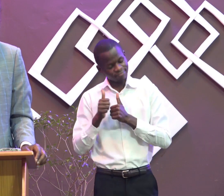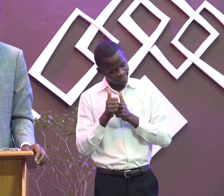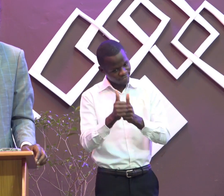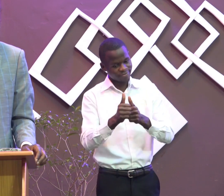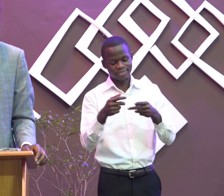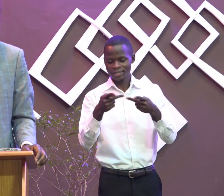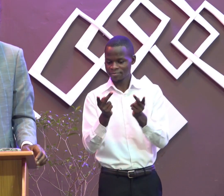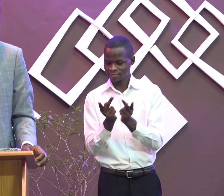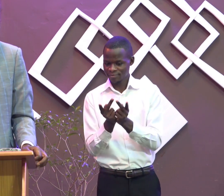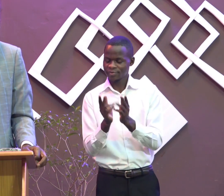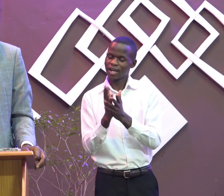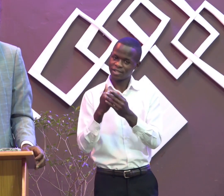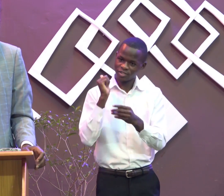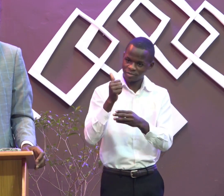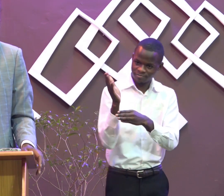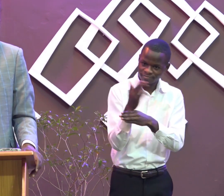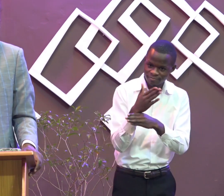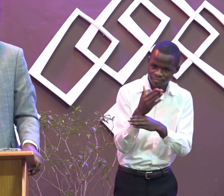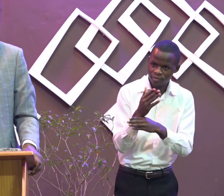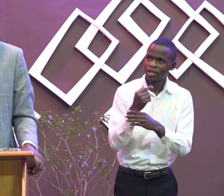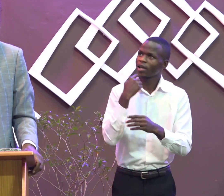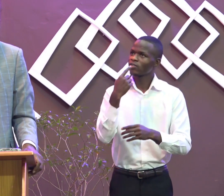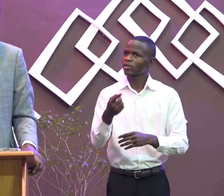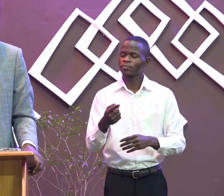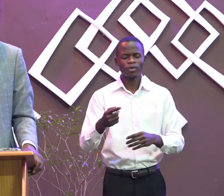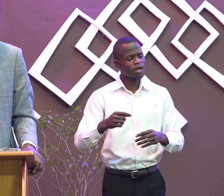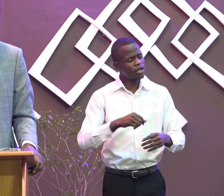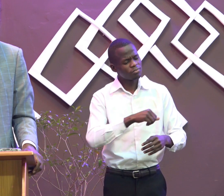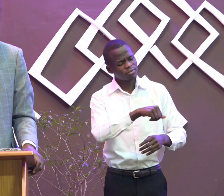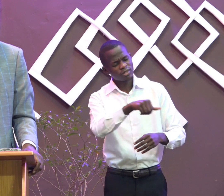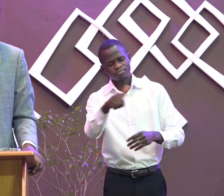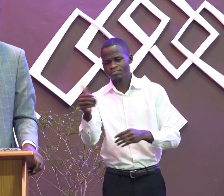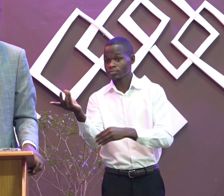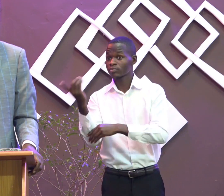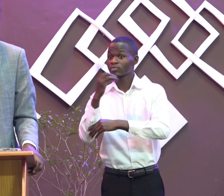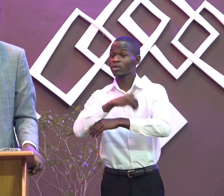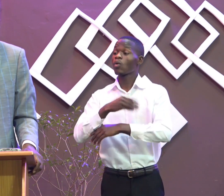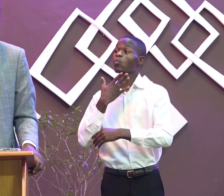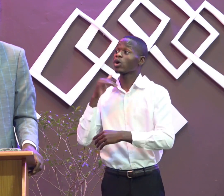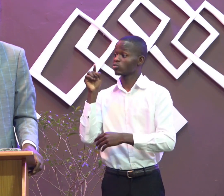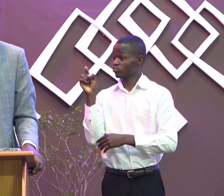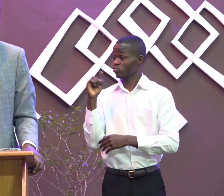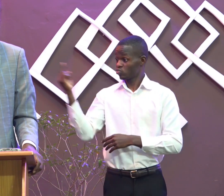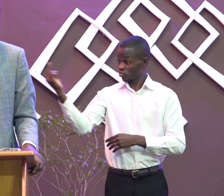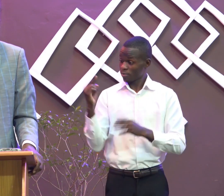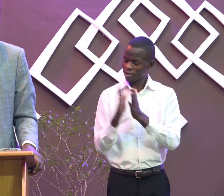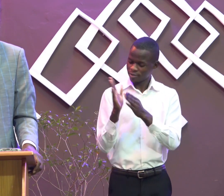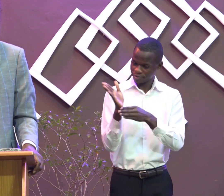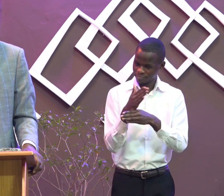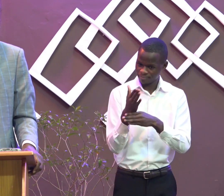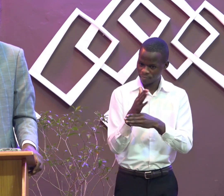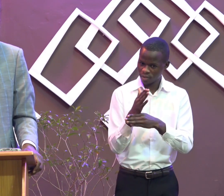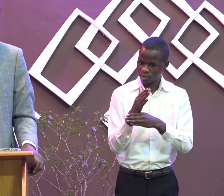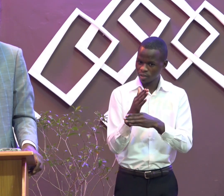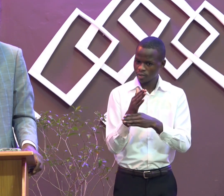another place. Naweereza. He ministered. Nanga enako esigadde njagala ojjozi weereze. And then he told me, the rest of the days I want you to be coming and minister.